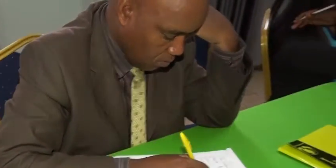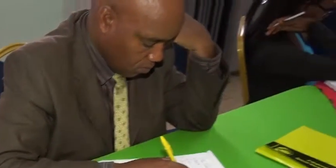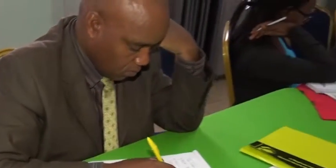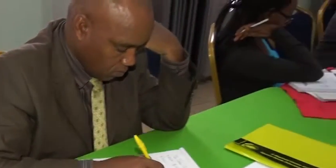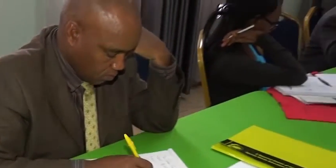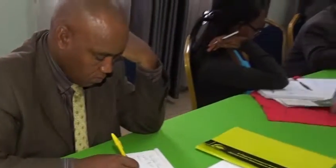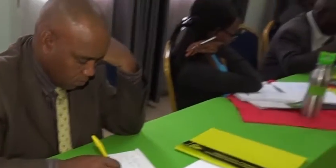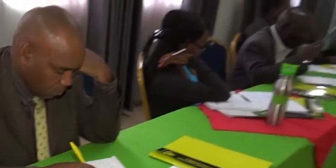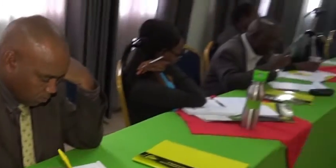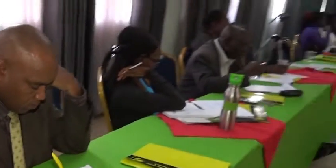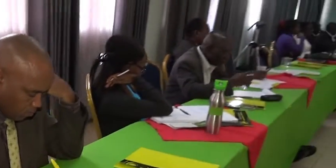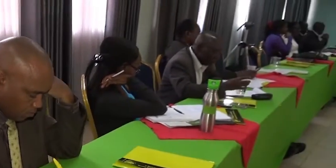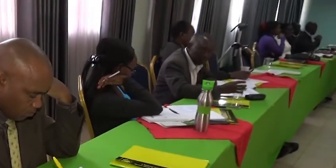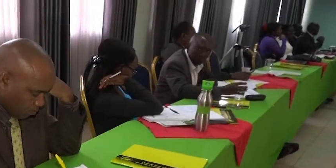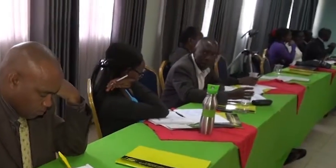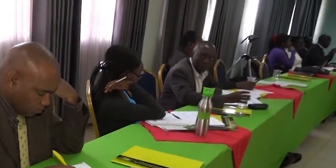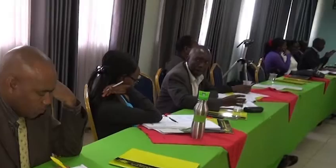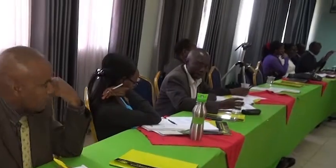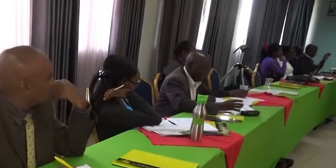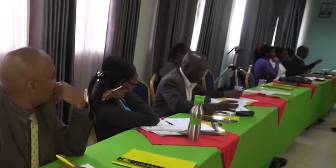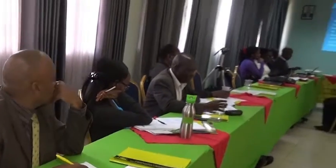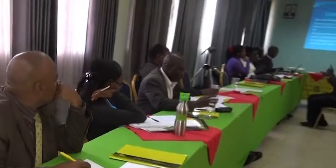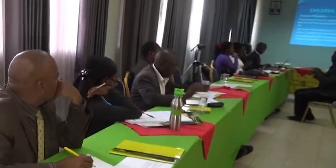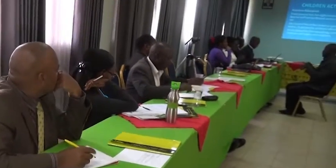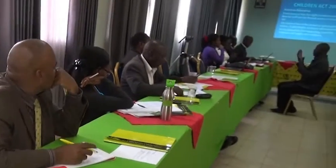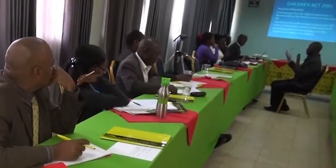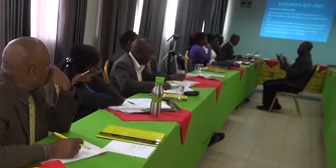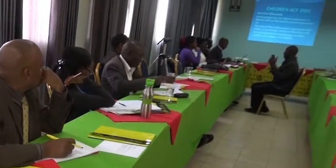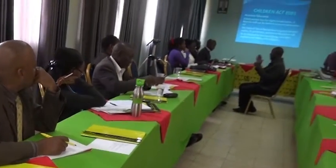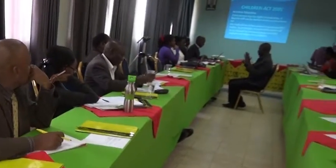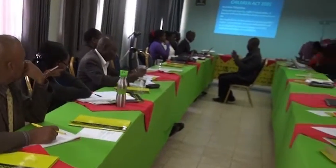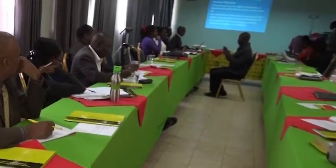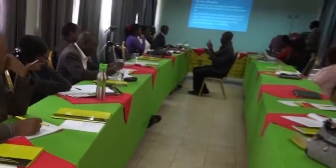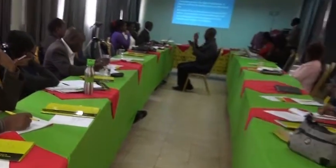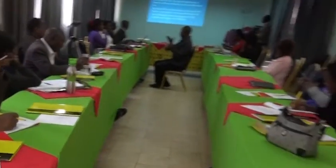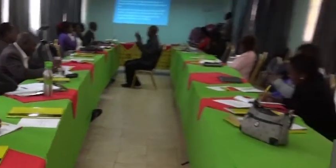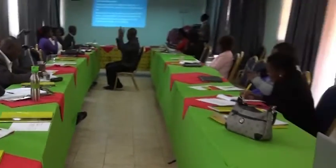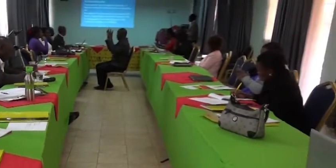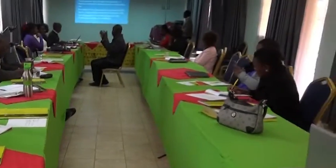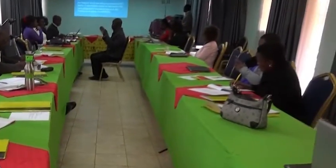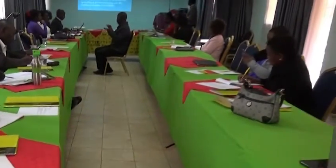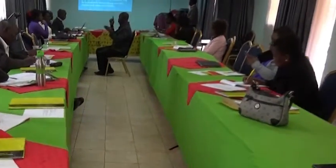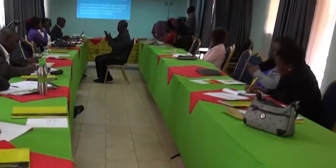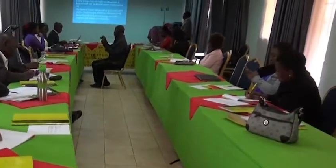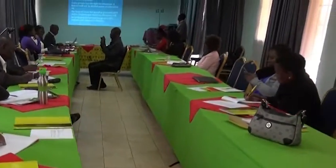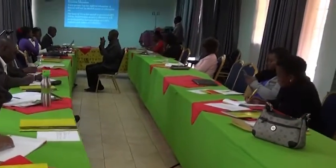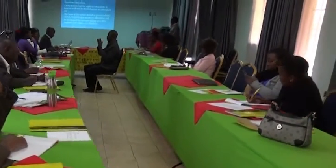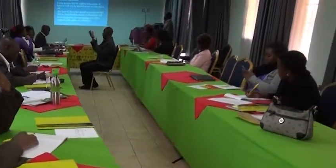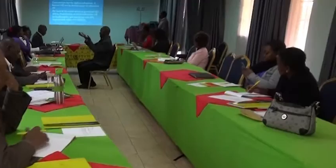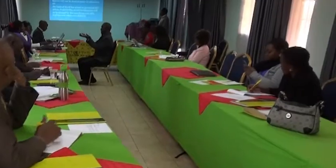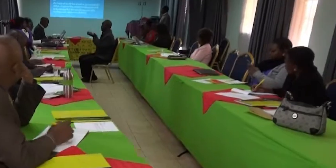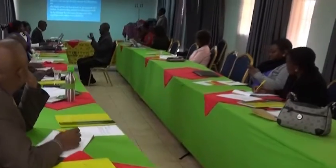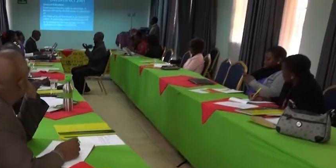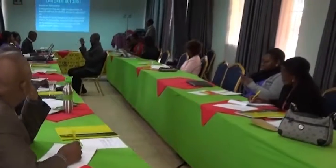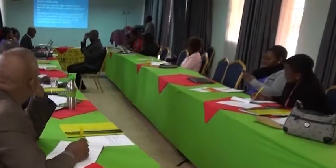2001, the Children's Act. It raised the issue of special needs and education. Every person has the right